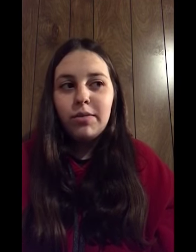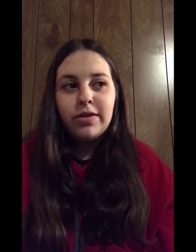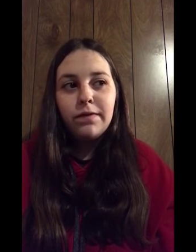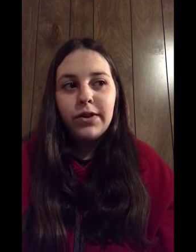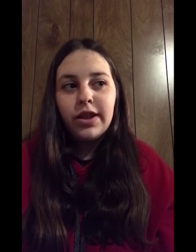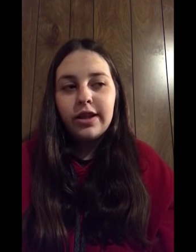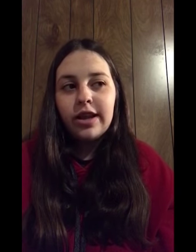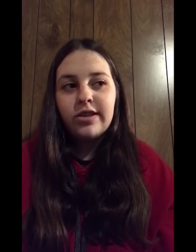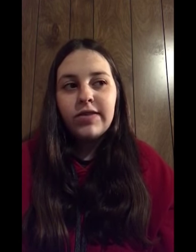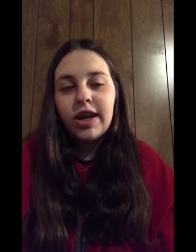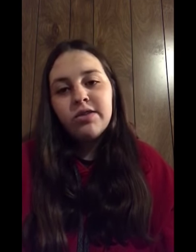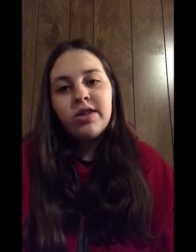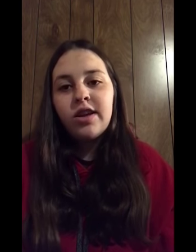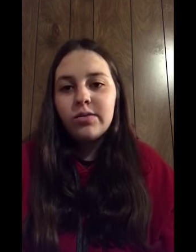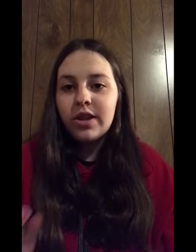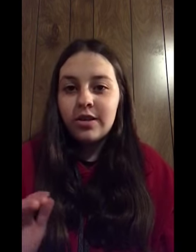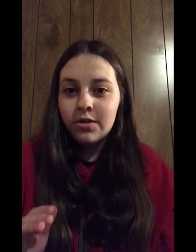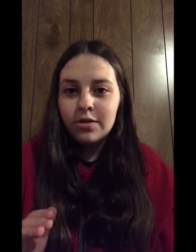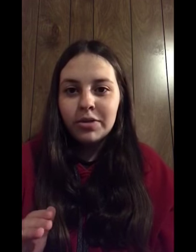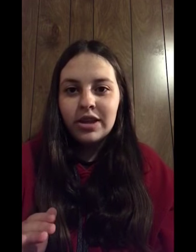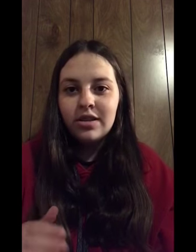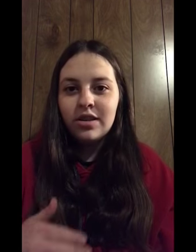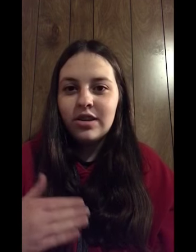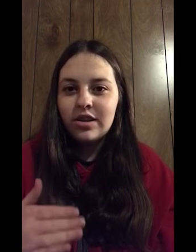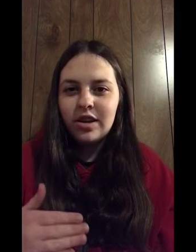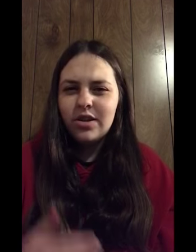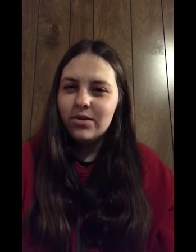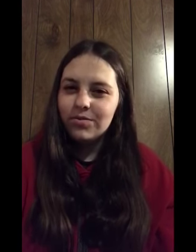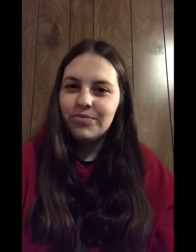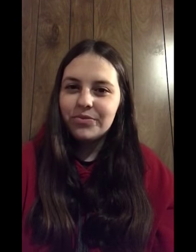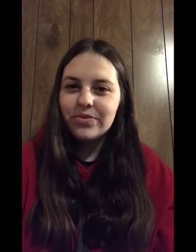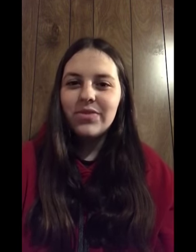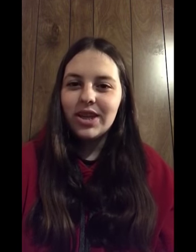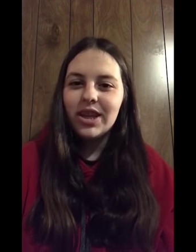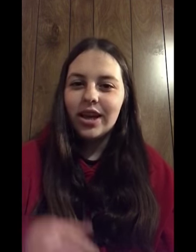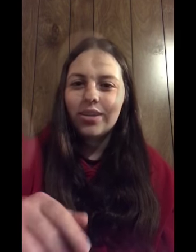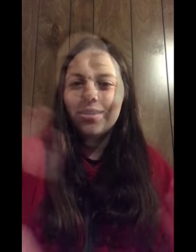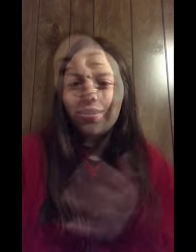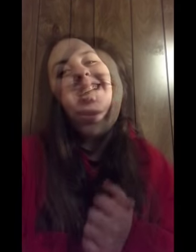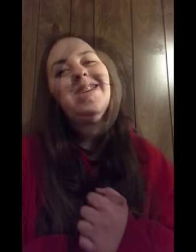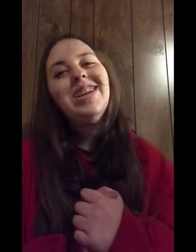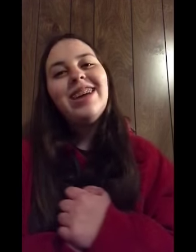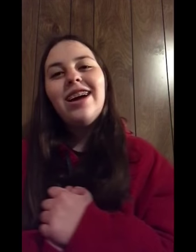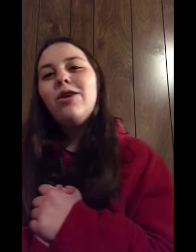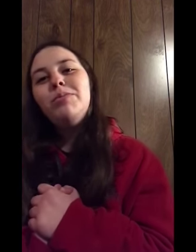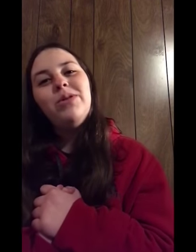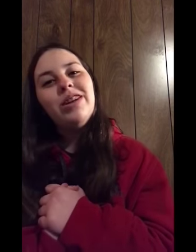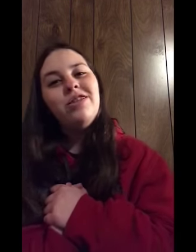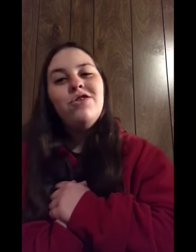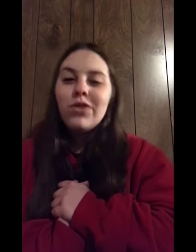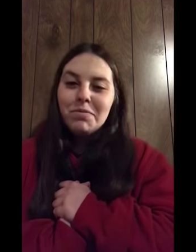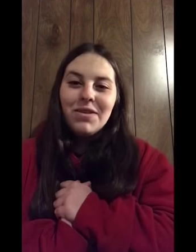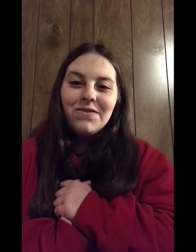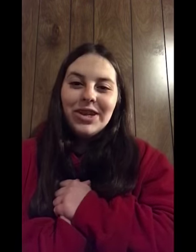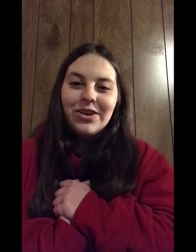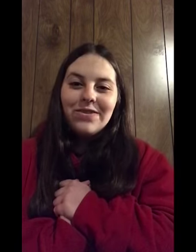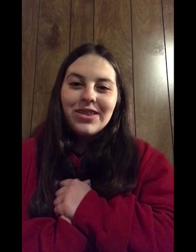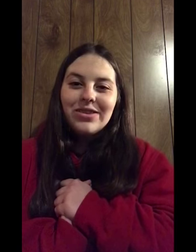you can make them feel like less of an outsider when they go to places, you know? Yeah. Anyways, I hope you guys enjoyed my video for this